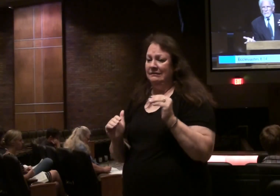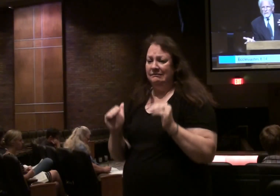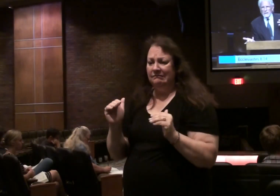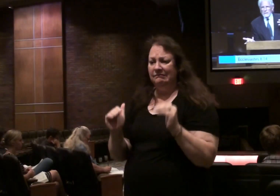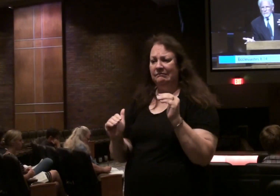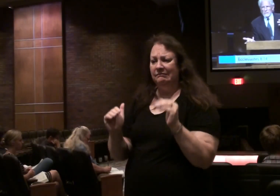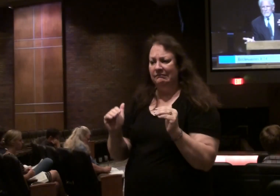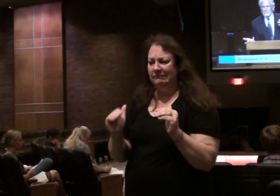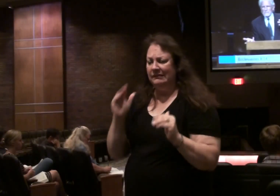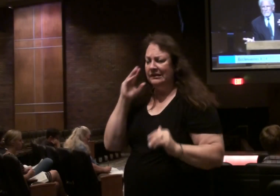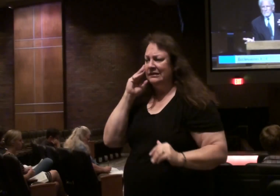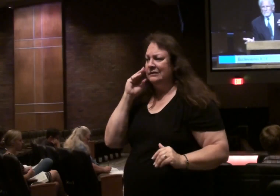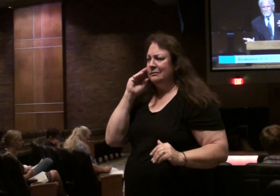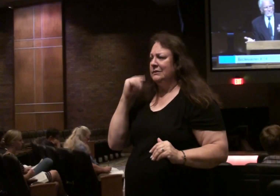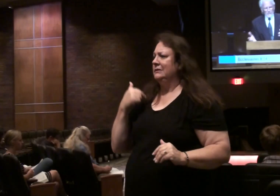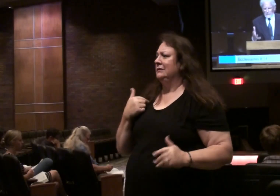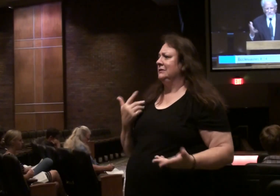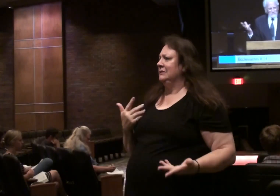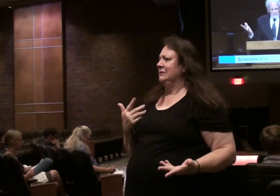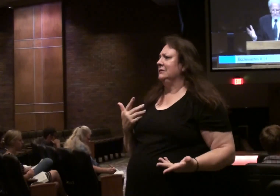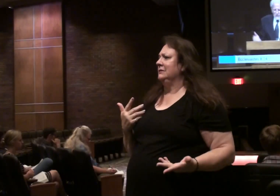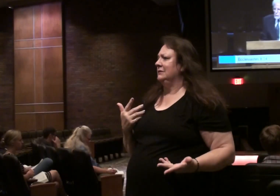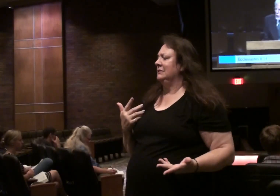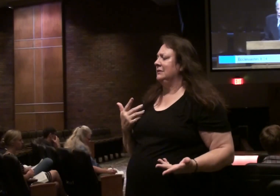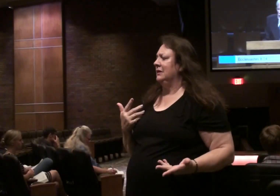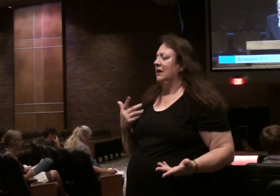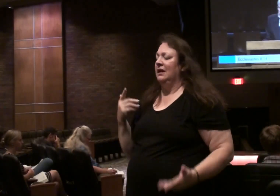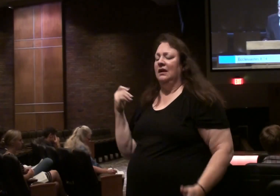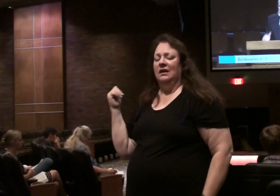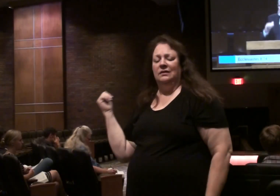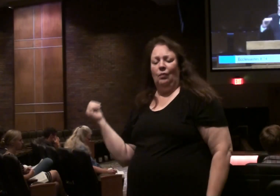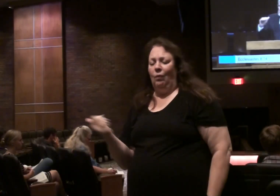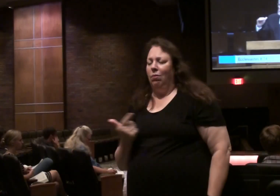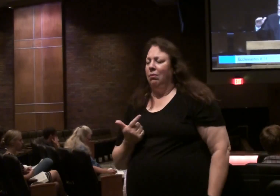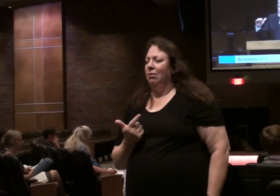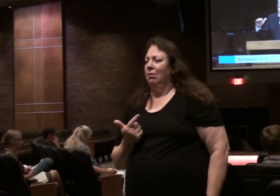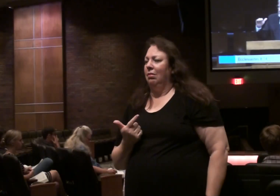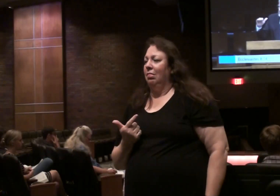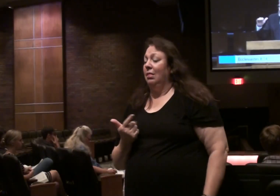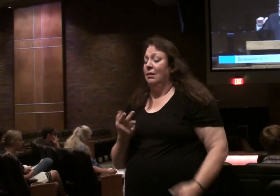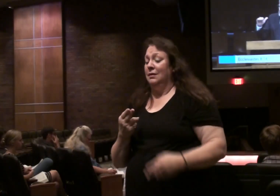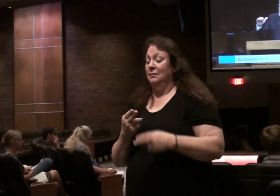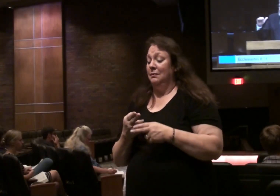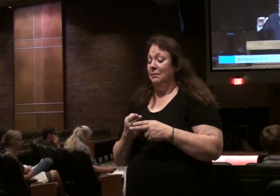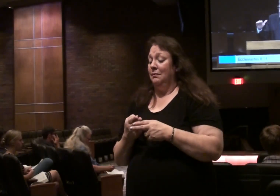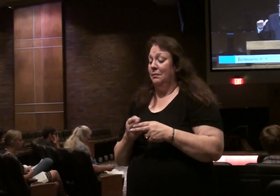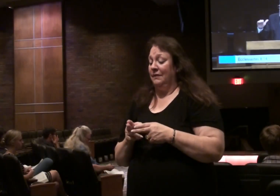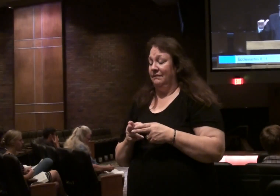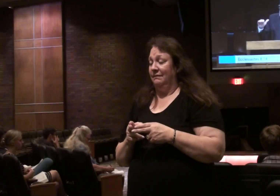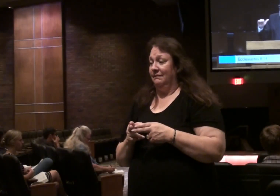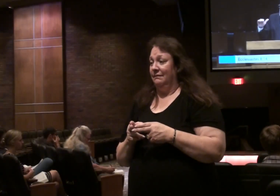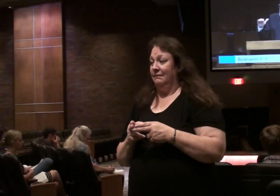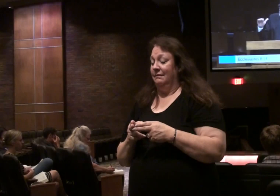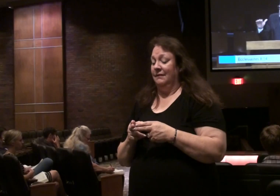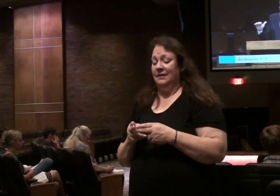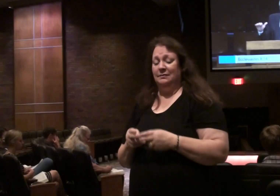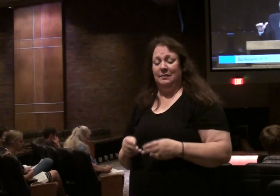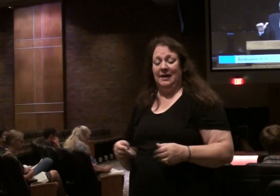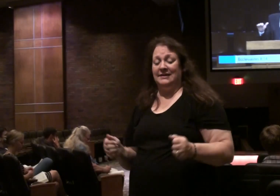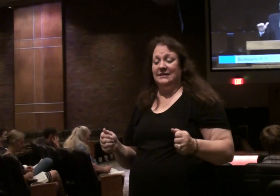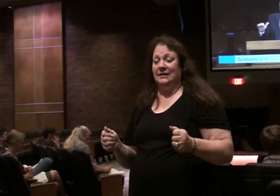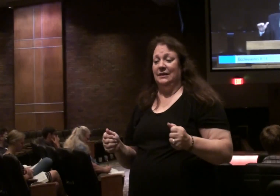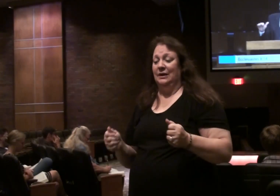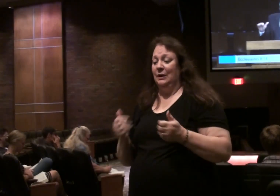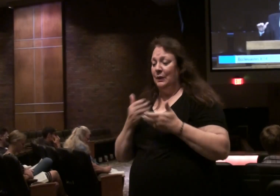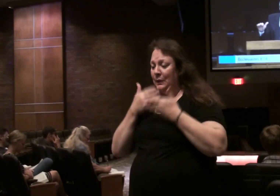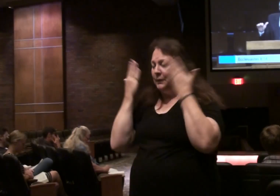we experience, it's all brief, passing, soon